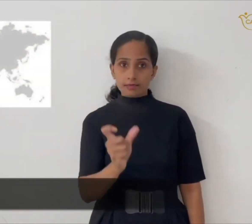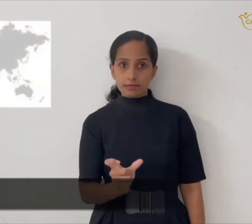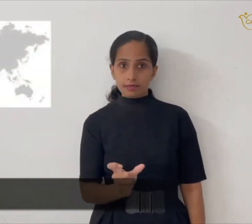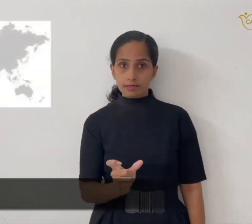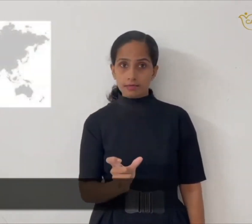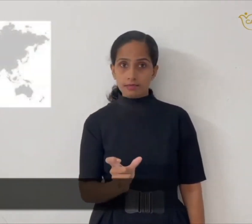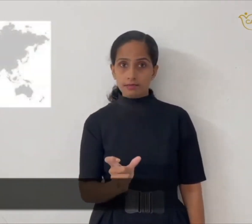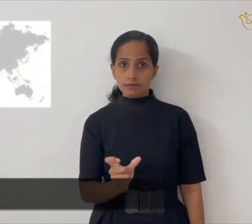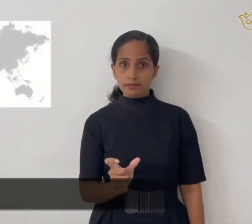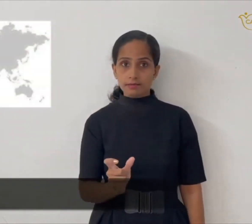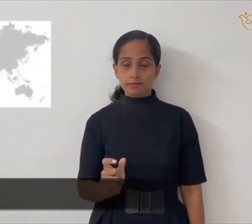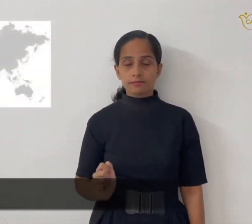Italy,